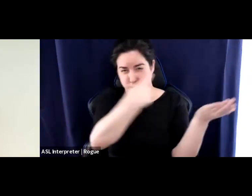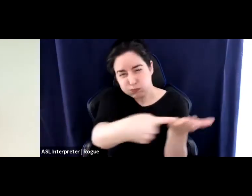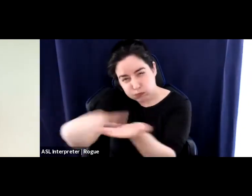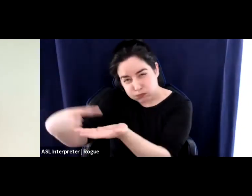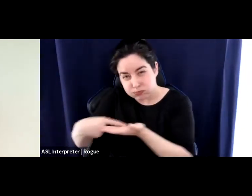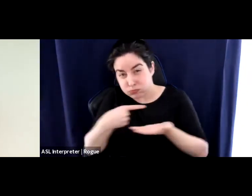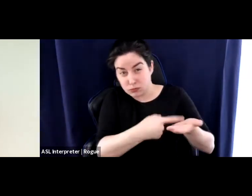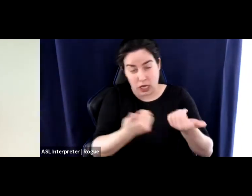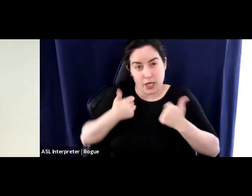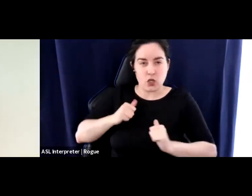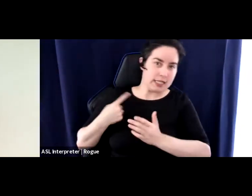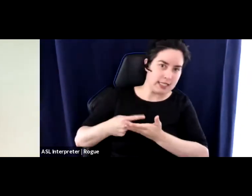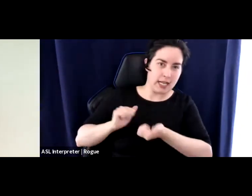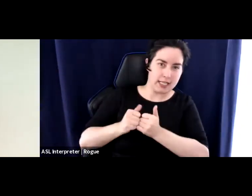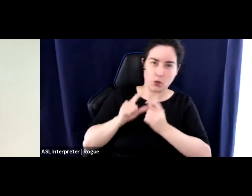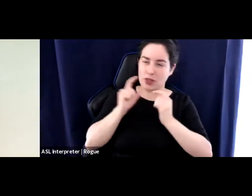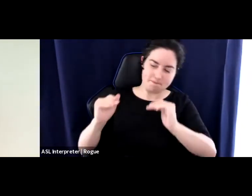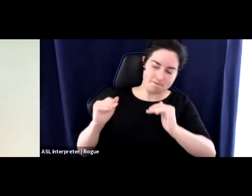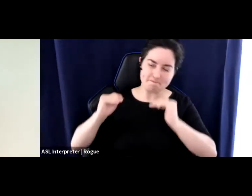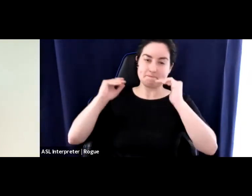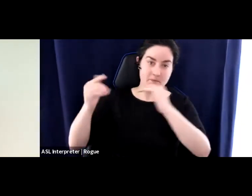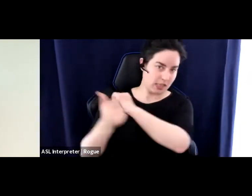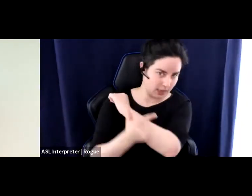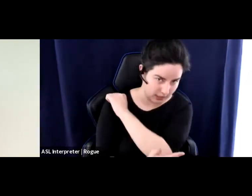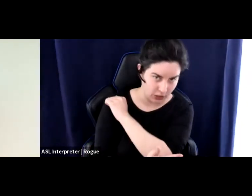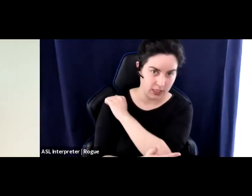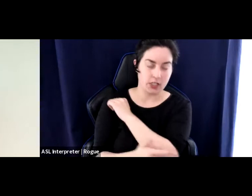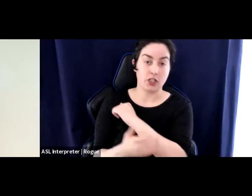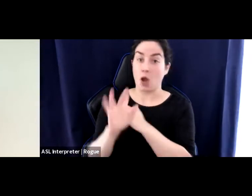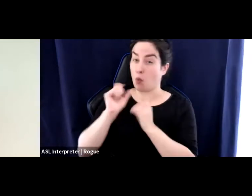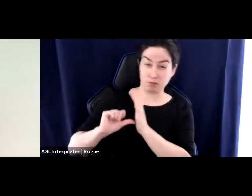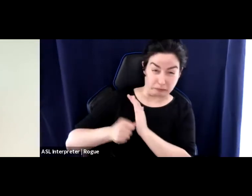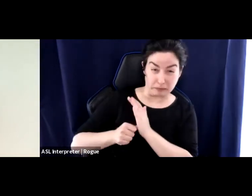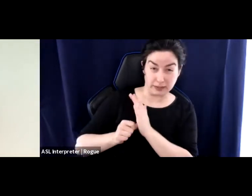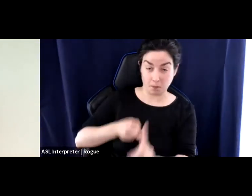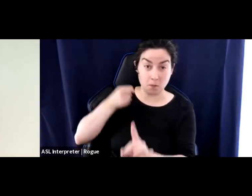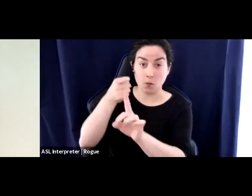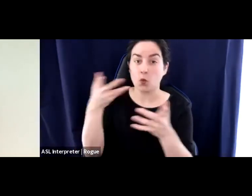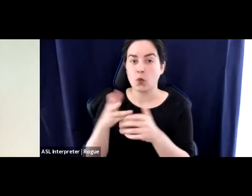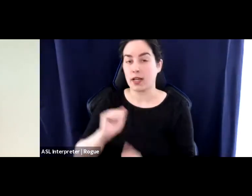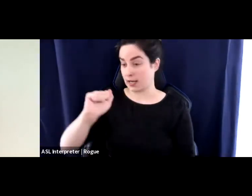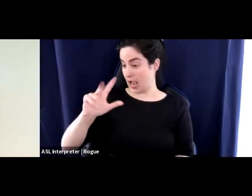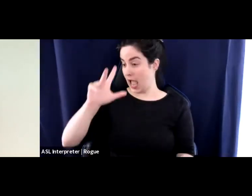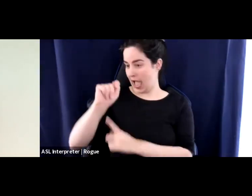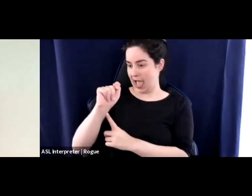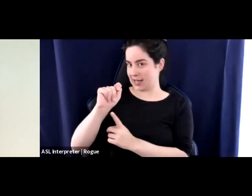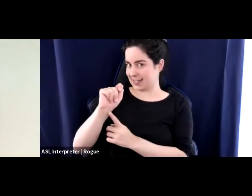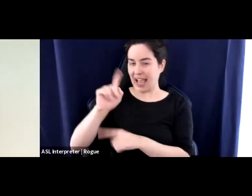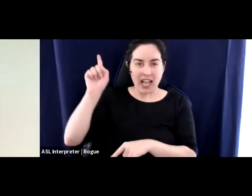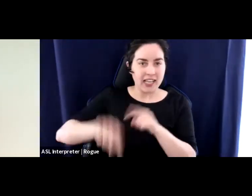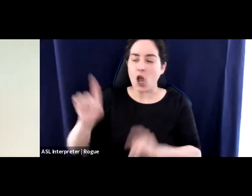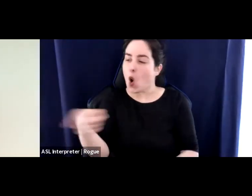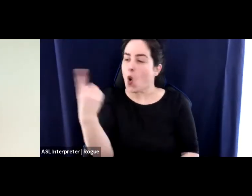legislation. And one of the key points that we advocated for was that the Act needed to recognize intersectional discrimination